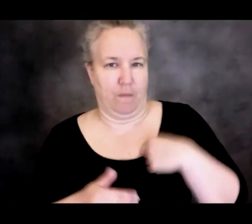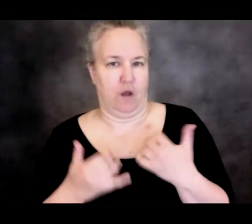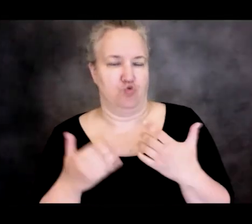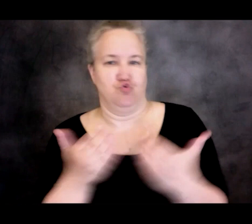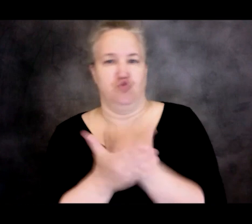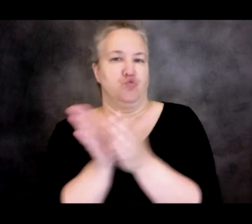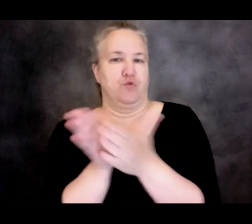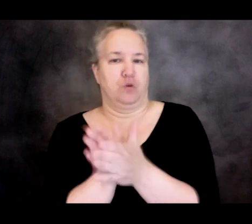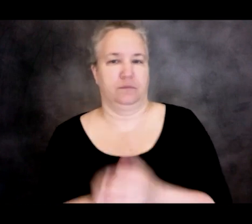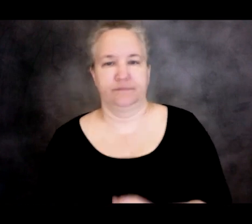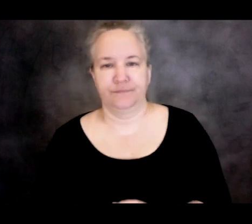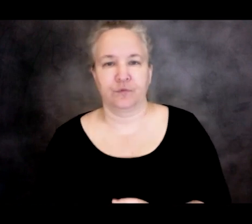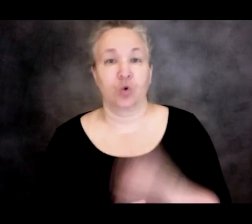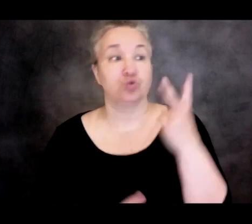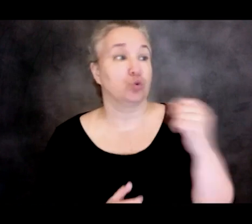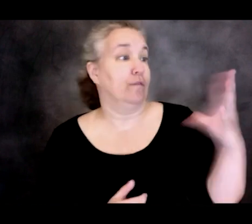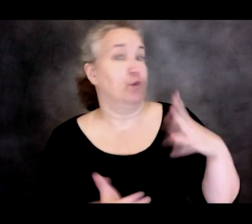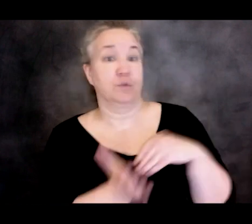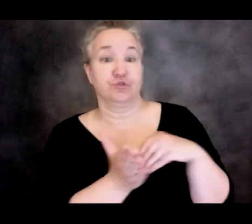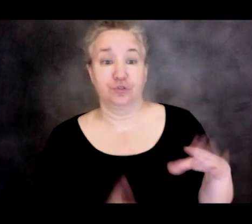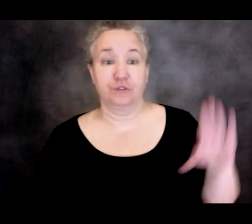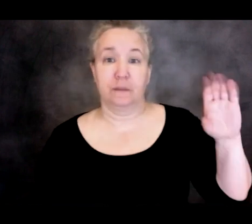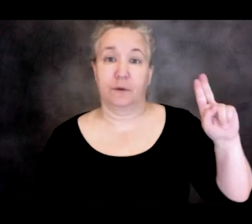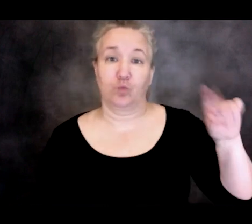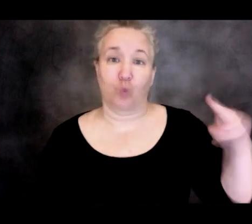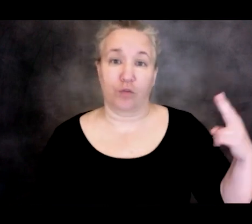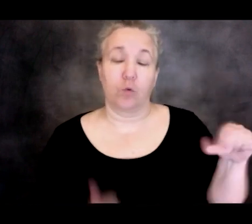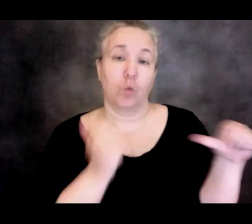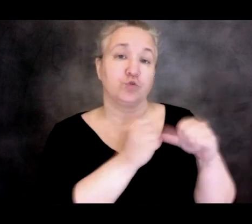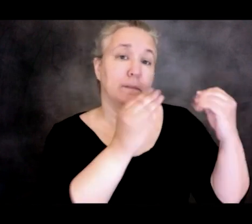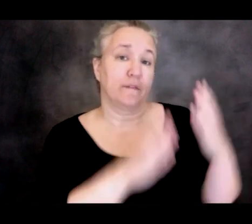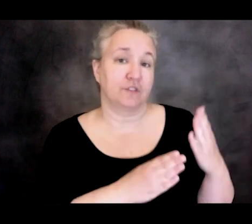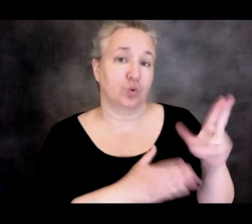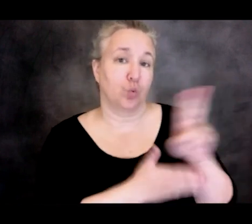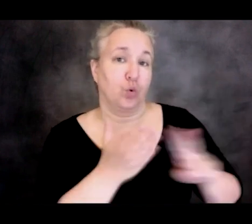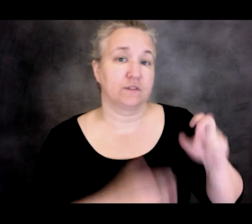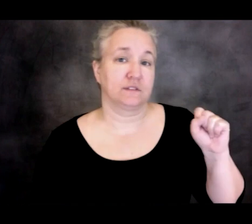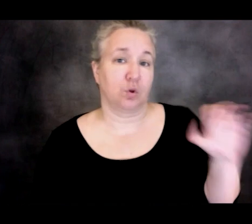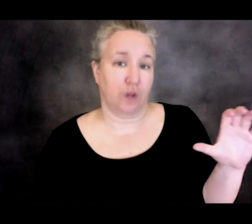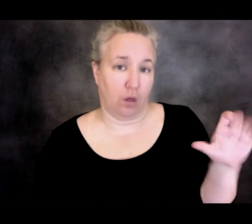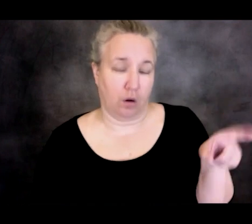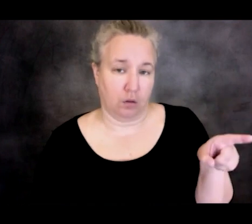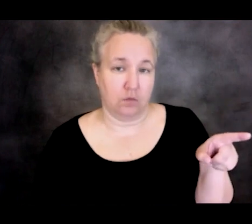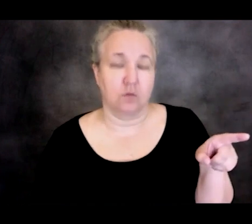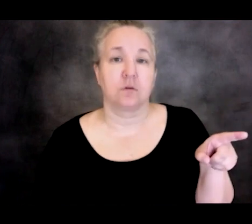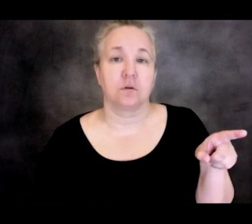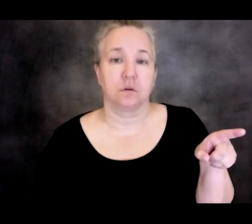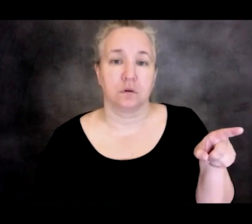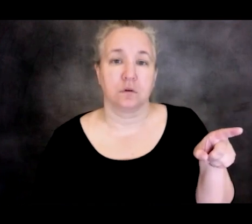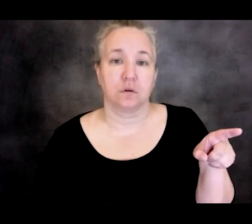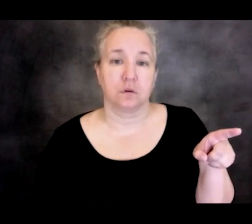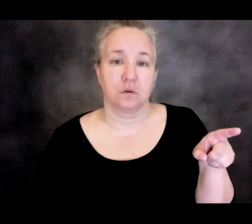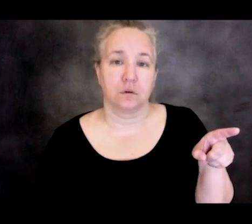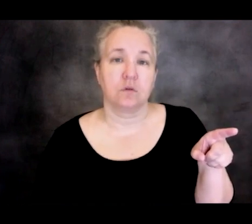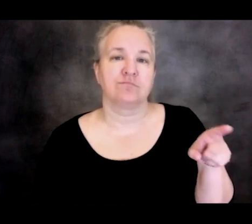former students, Ben Roth, who's an associate professor at the University of South Carolina in